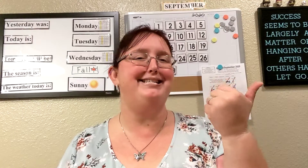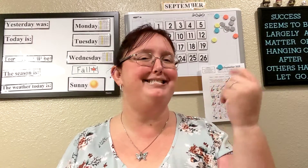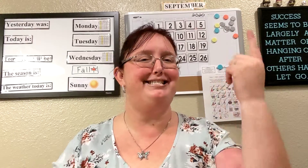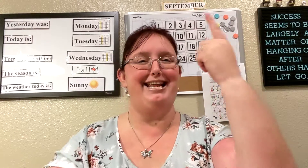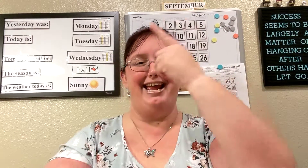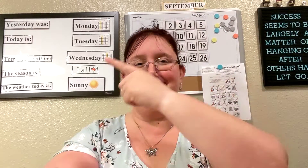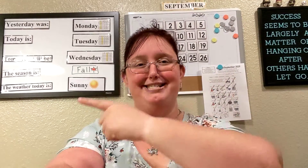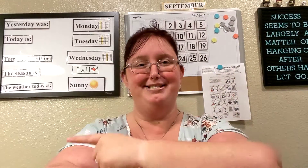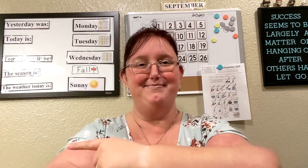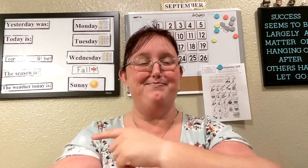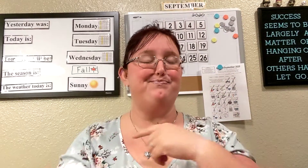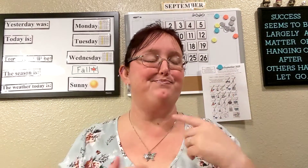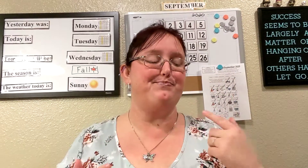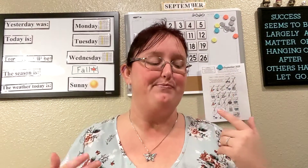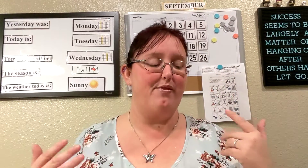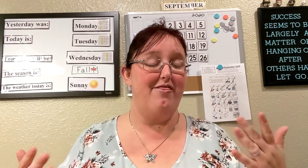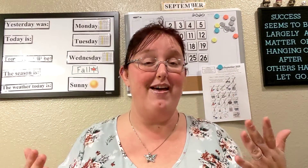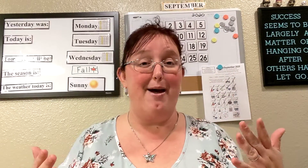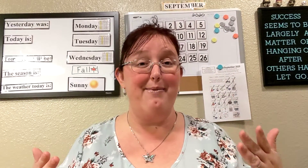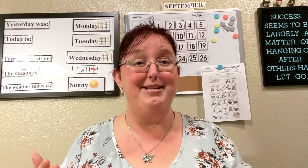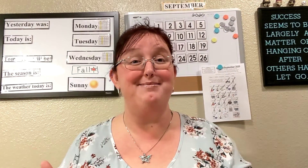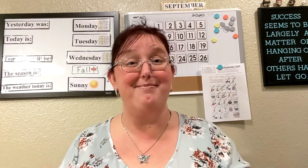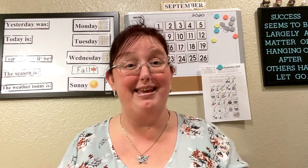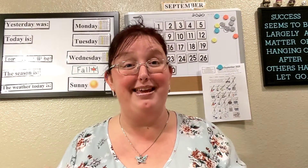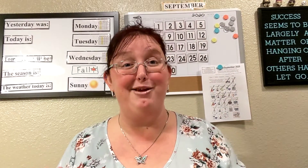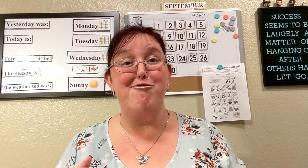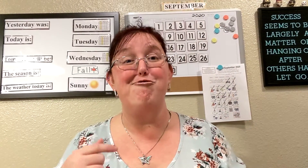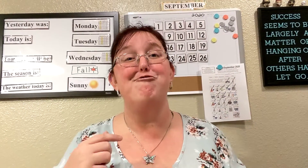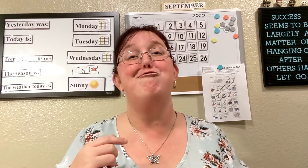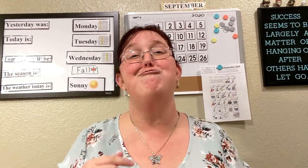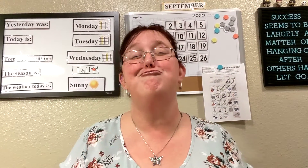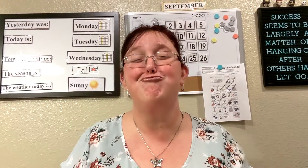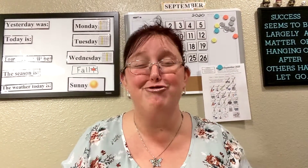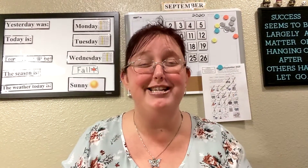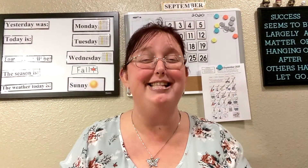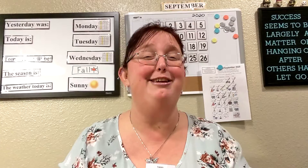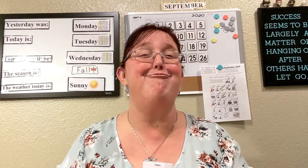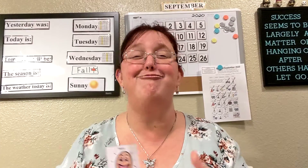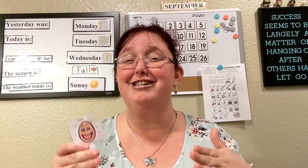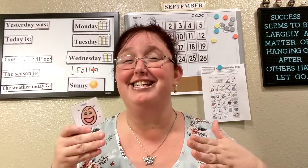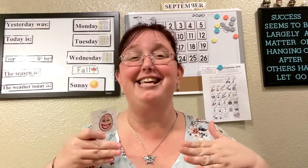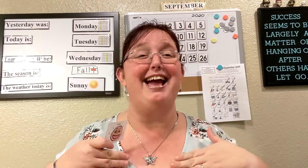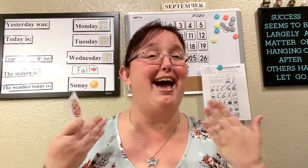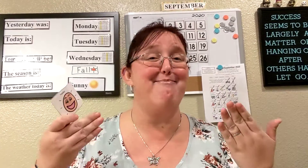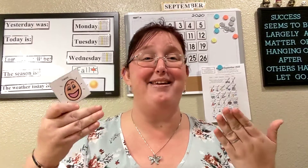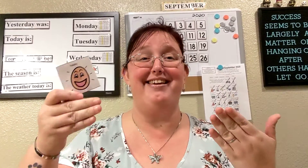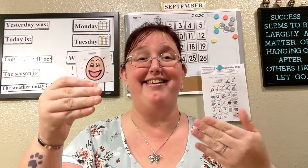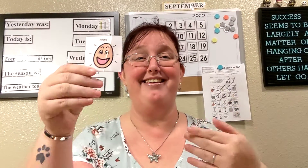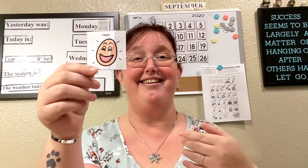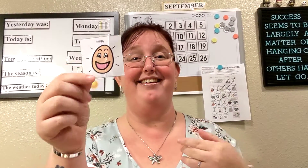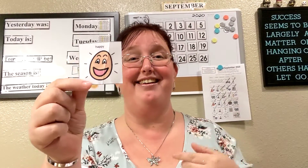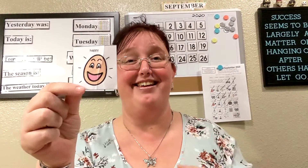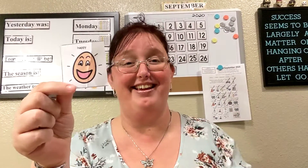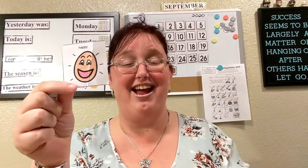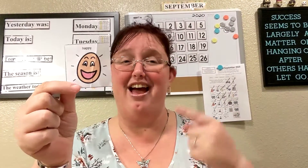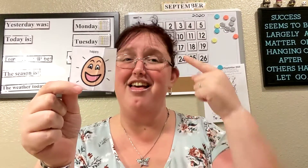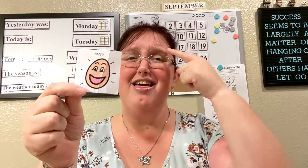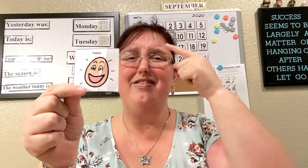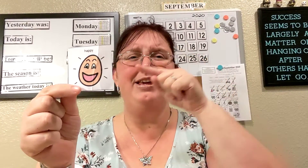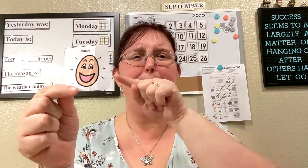best days. That makes me really, really happy. Yeah, thinking about